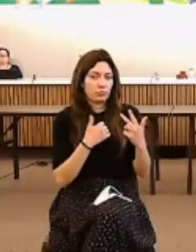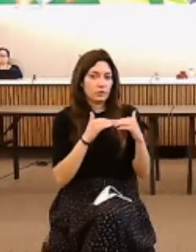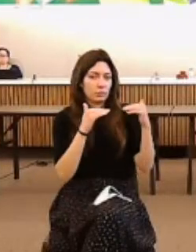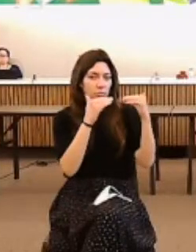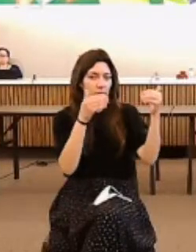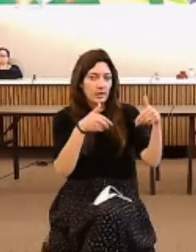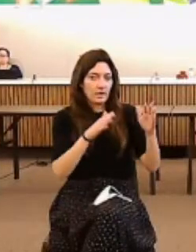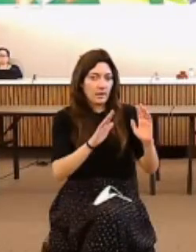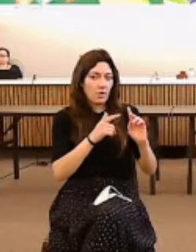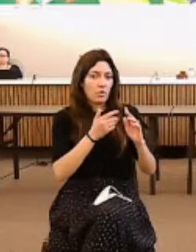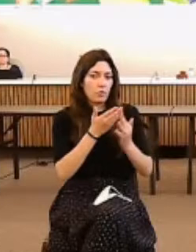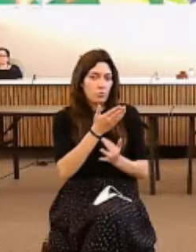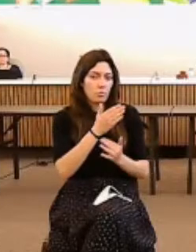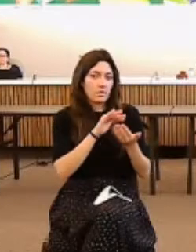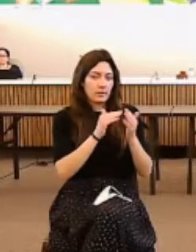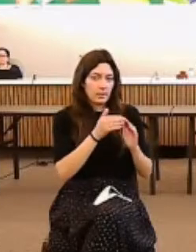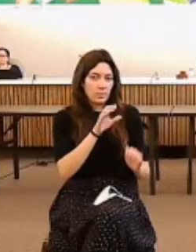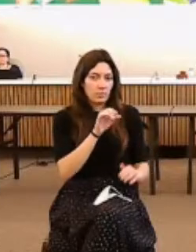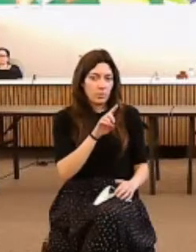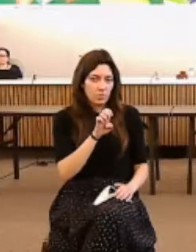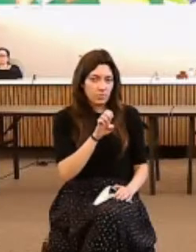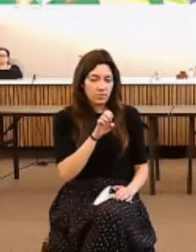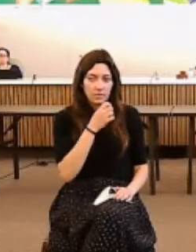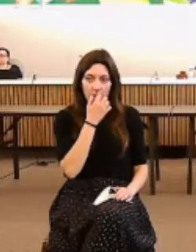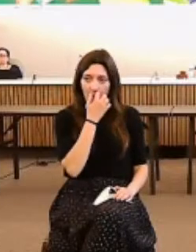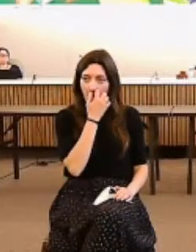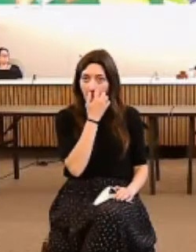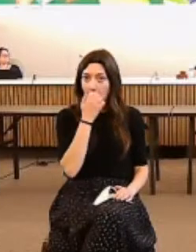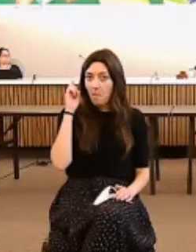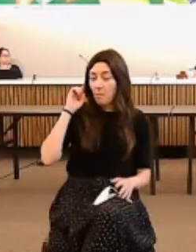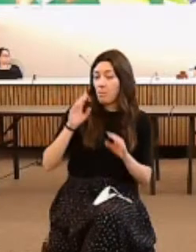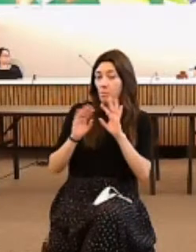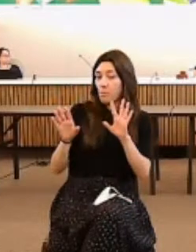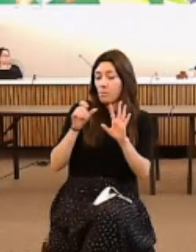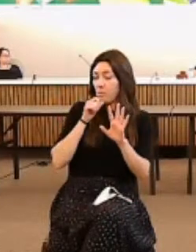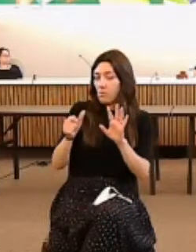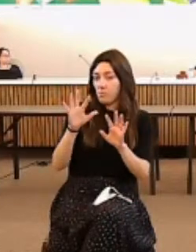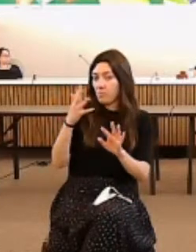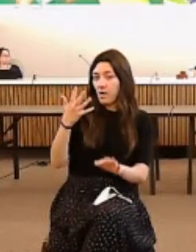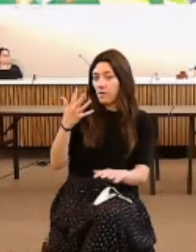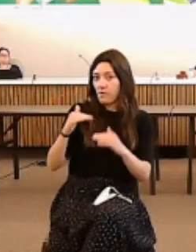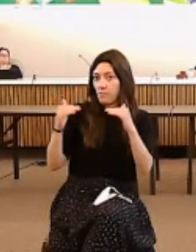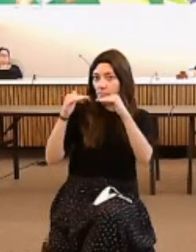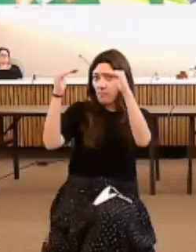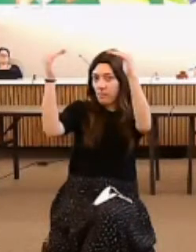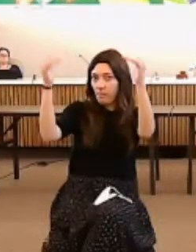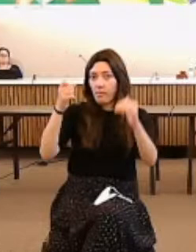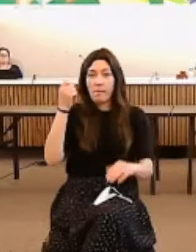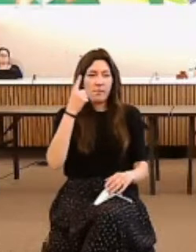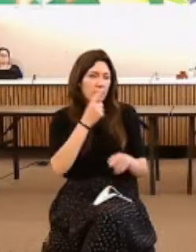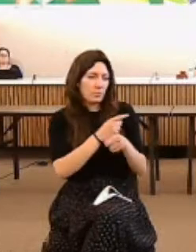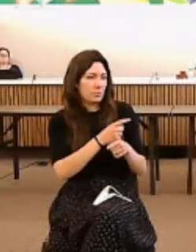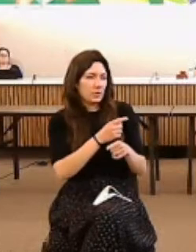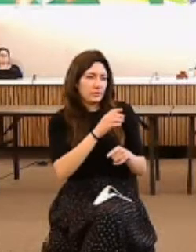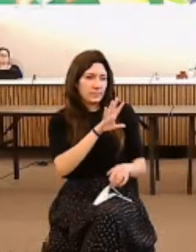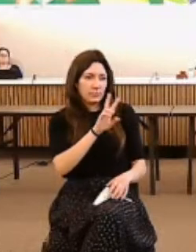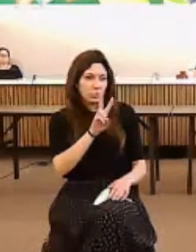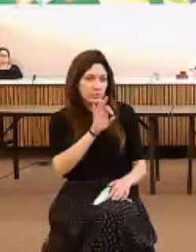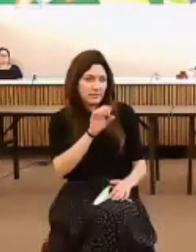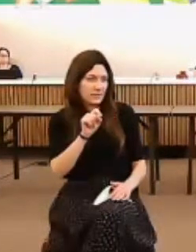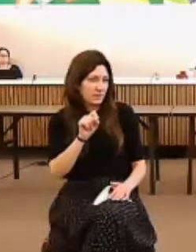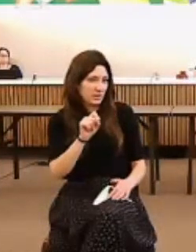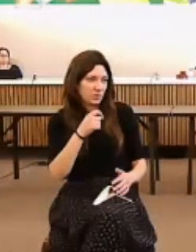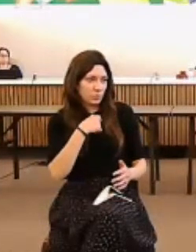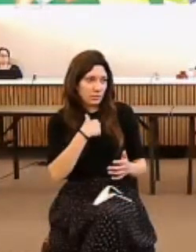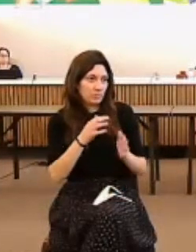allowed by town code. To be clear, it's not a 5-story building. Well, it's 52 feet, so I'm counting 10 feet